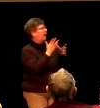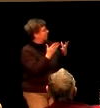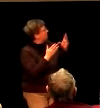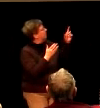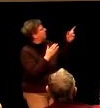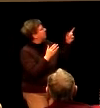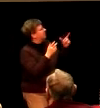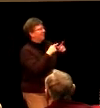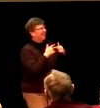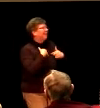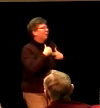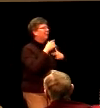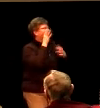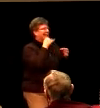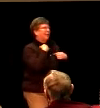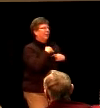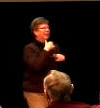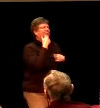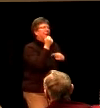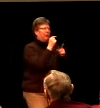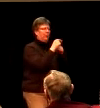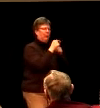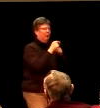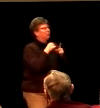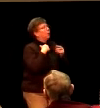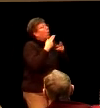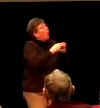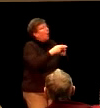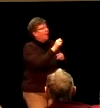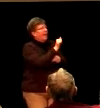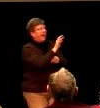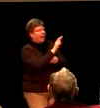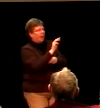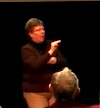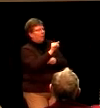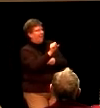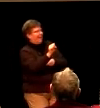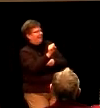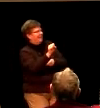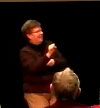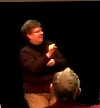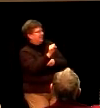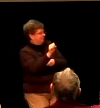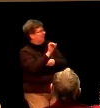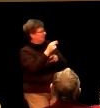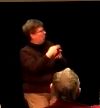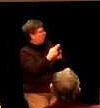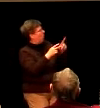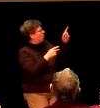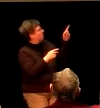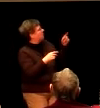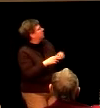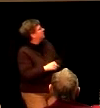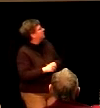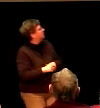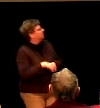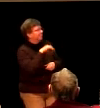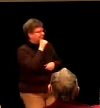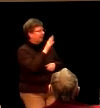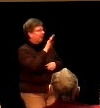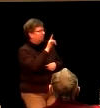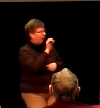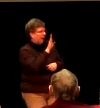And then we decided we needed a better name, and we decided that we would call them air masses.